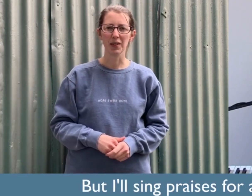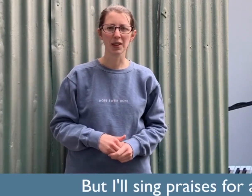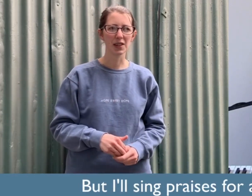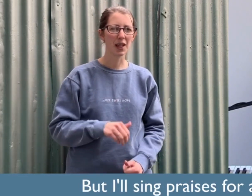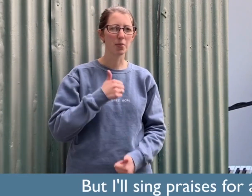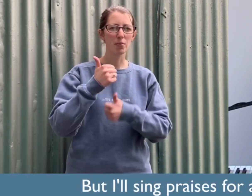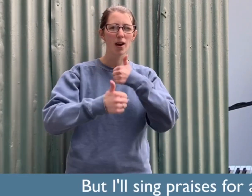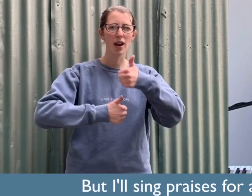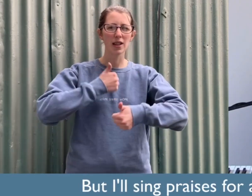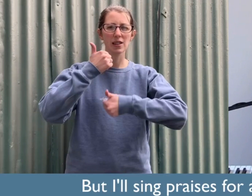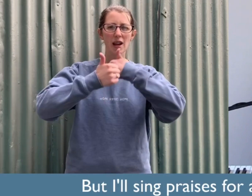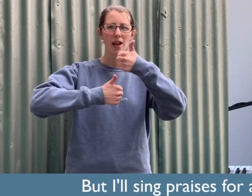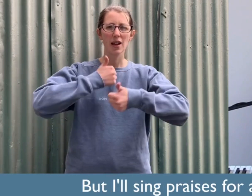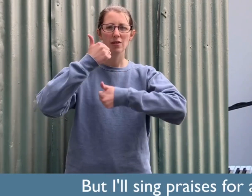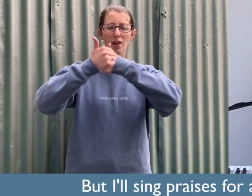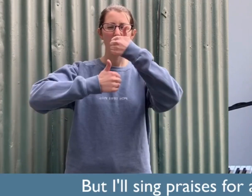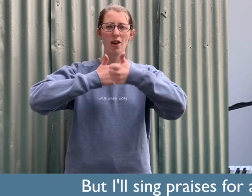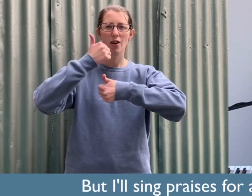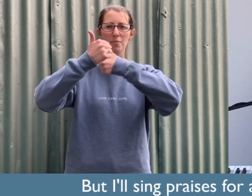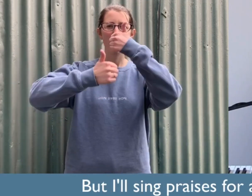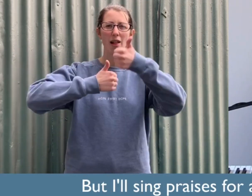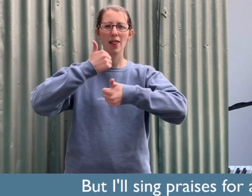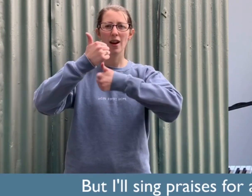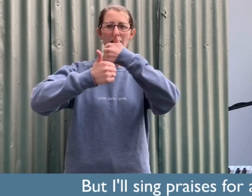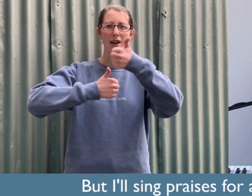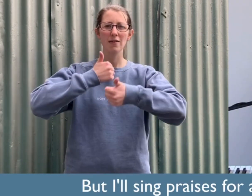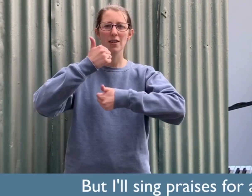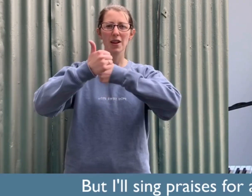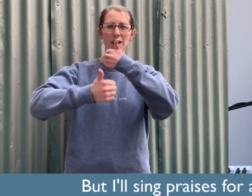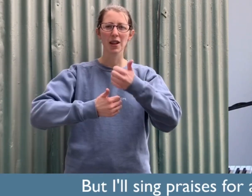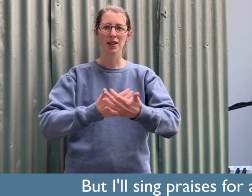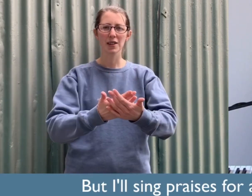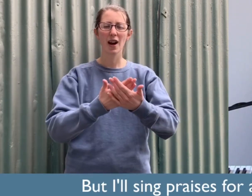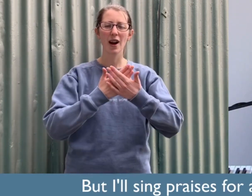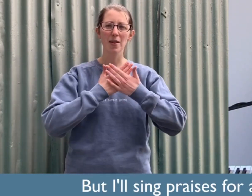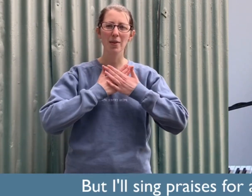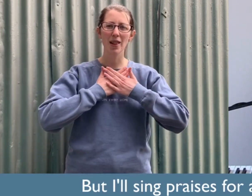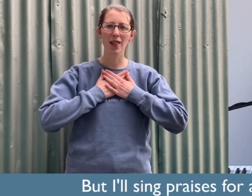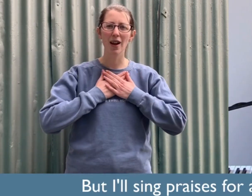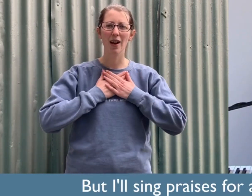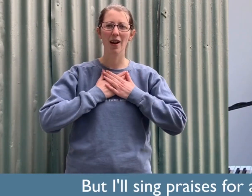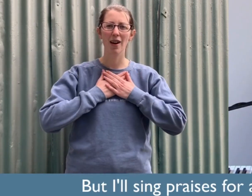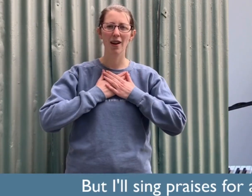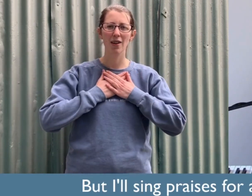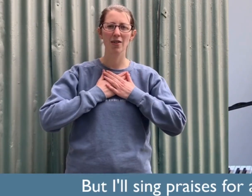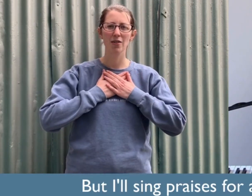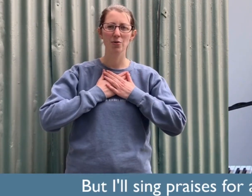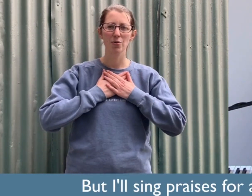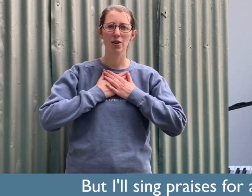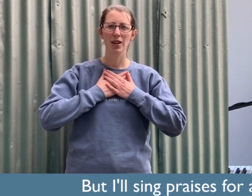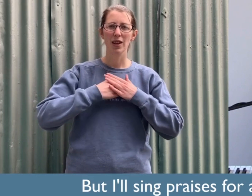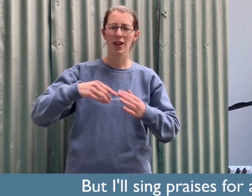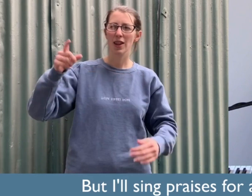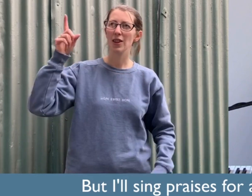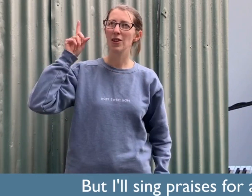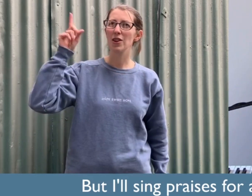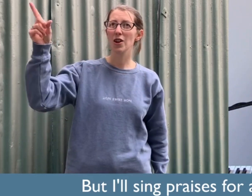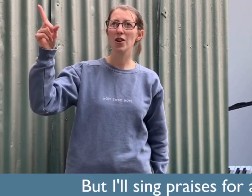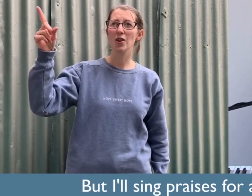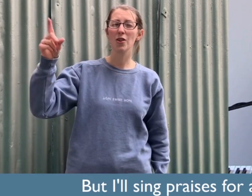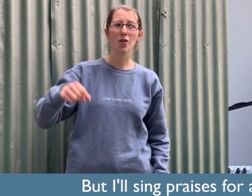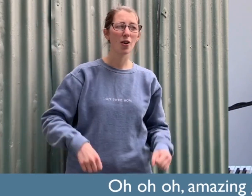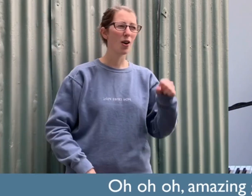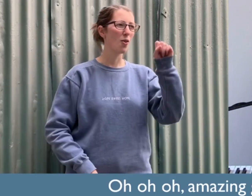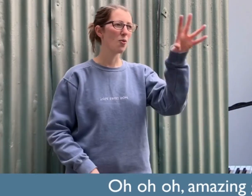But I'll sing praises for all my life, 'cause I'm in love with